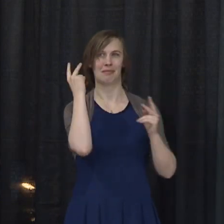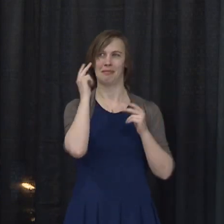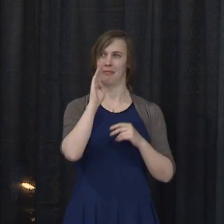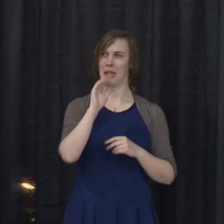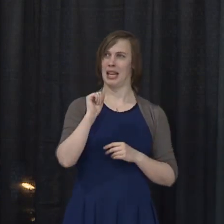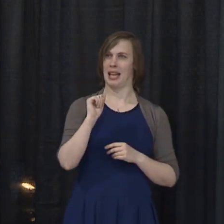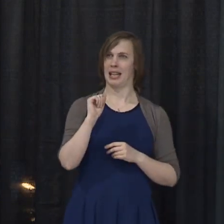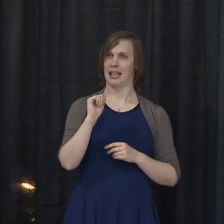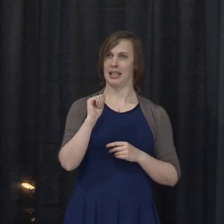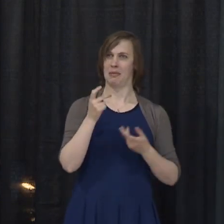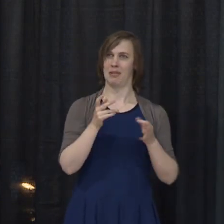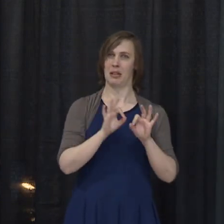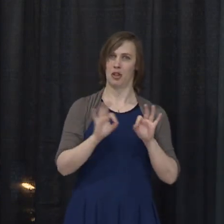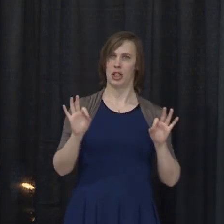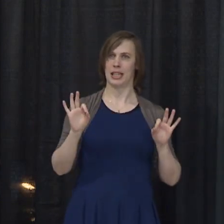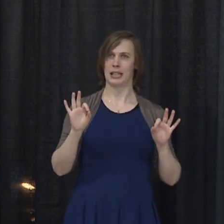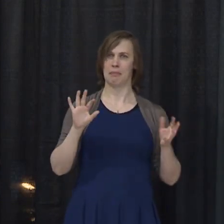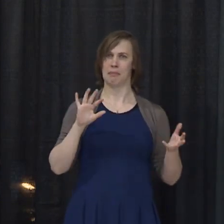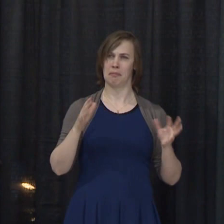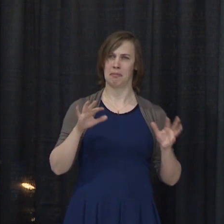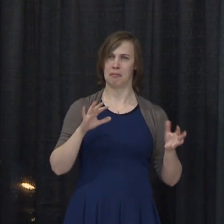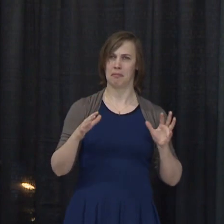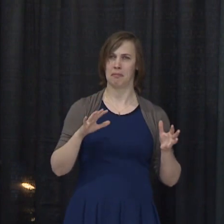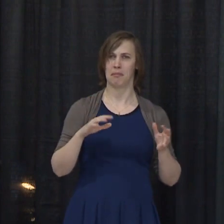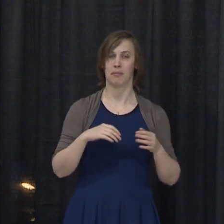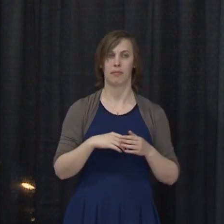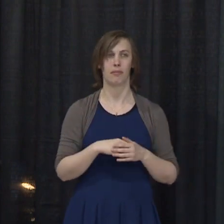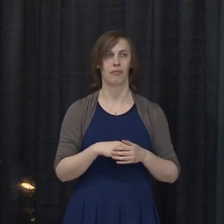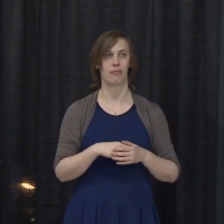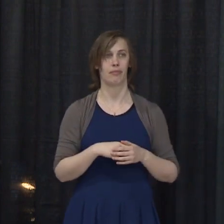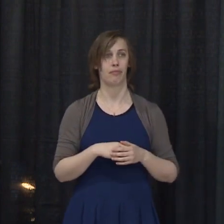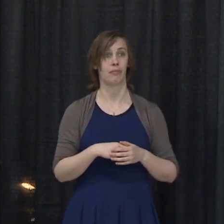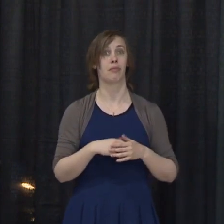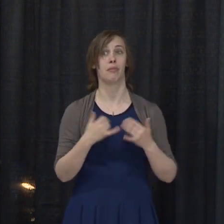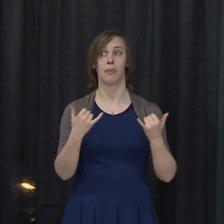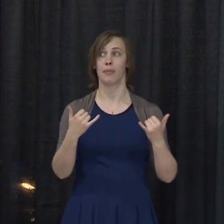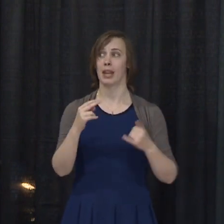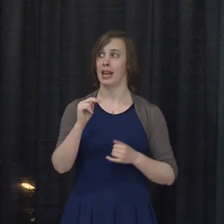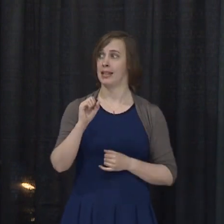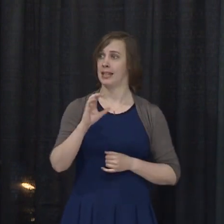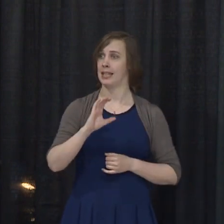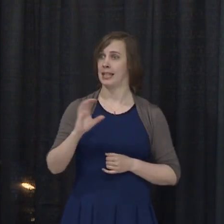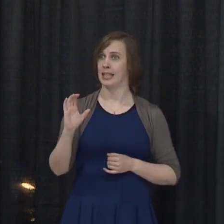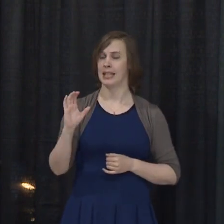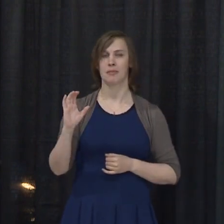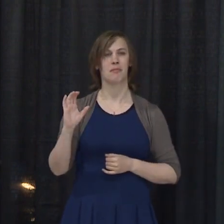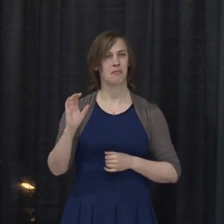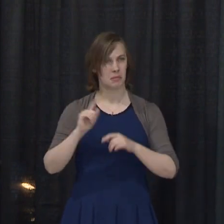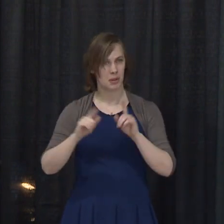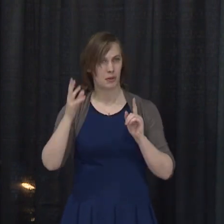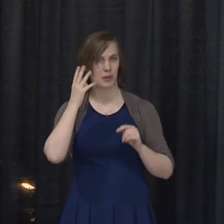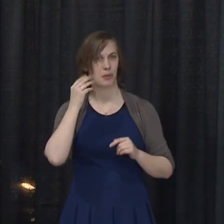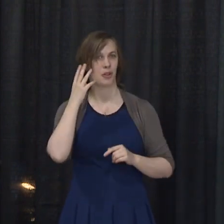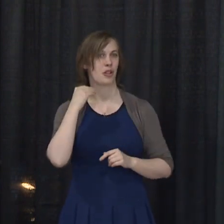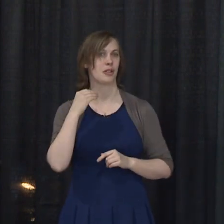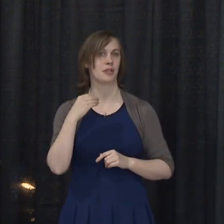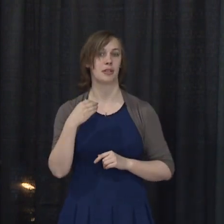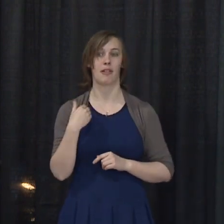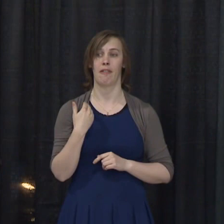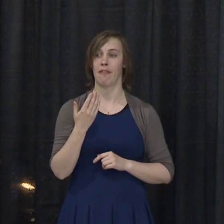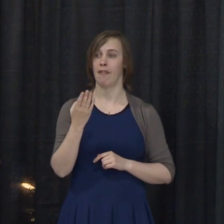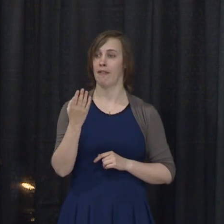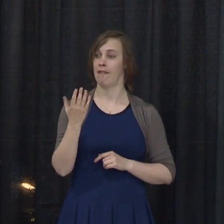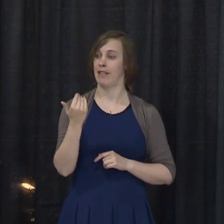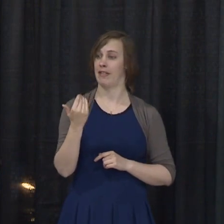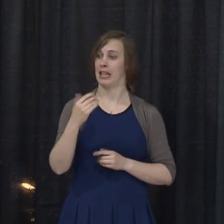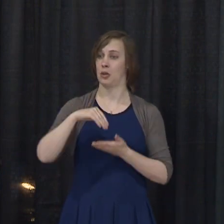NSCC has been different. There were only 14 other students in my program. I had just 3 instructors. I worked on